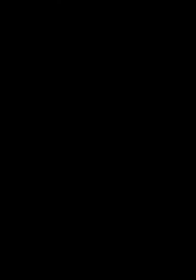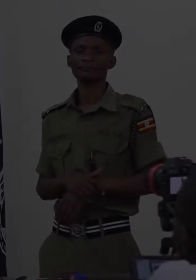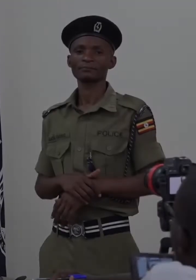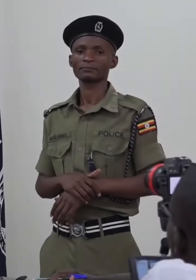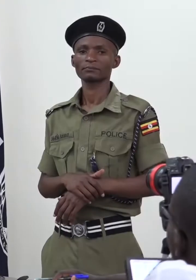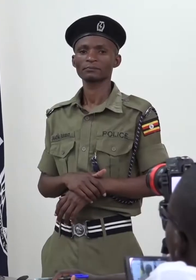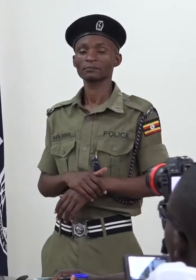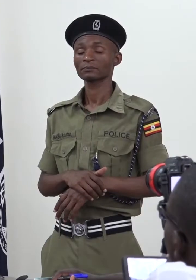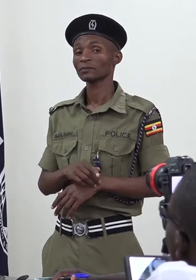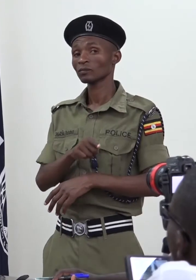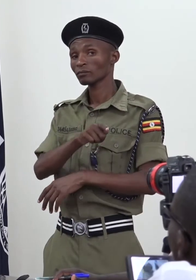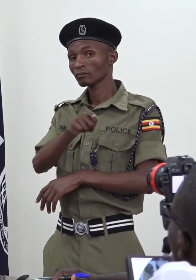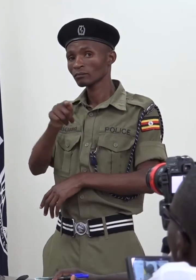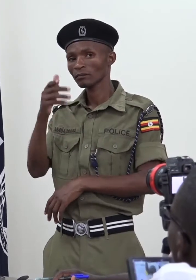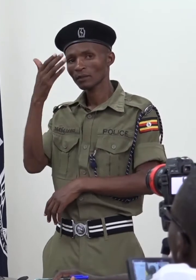You're aware that